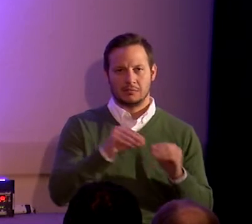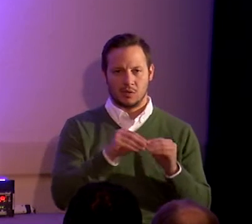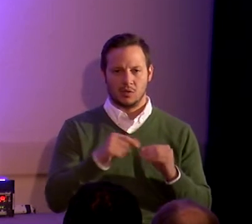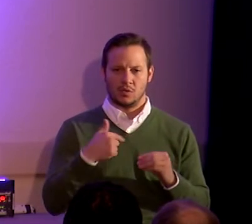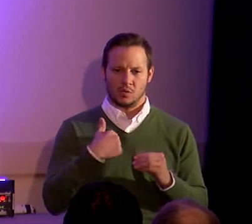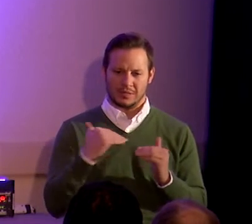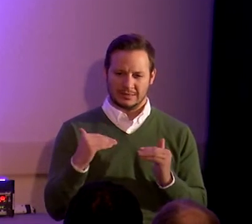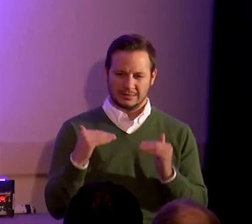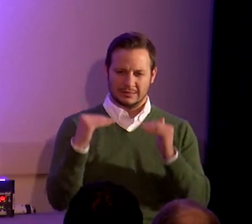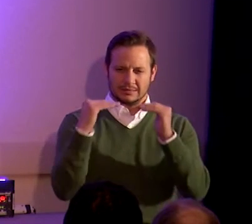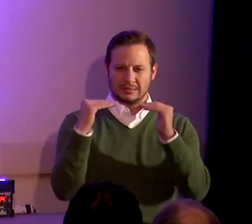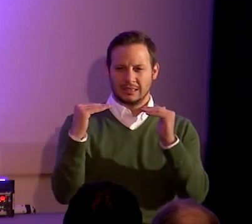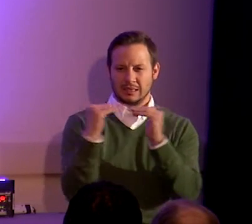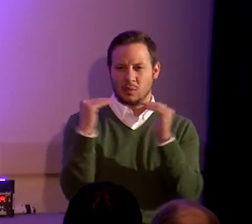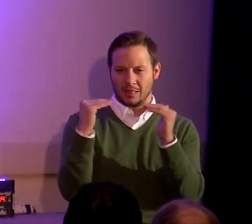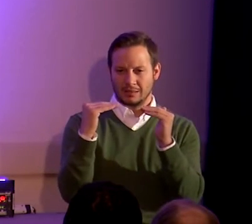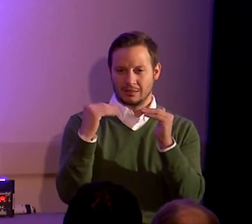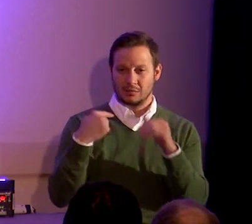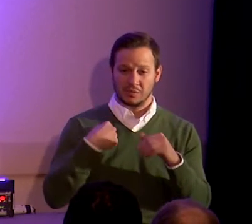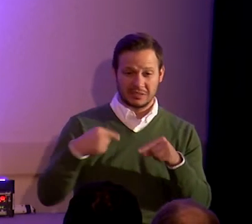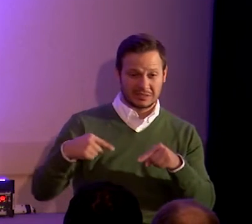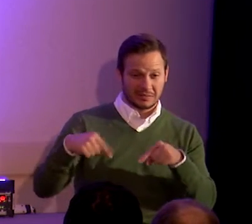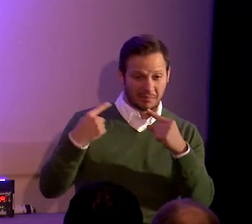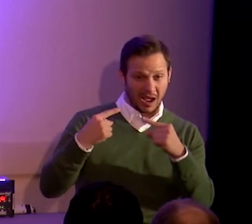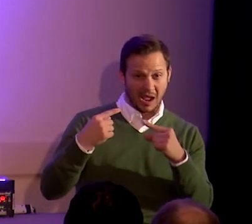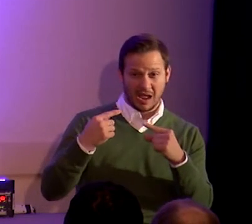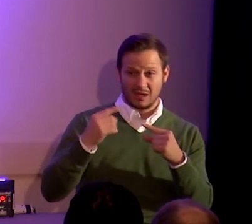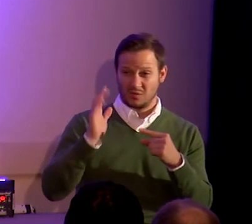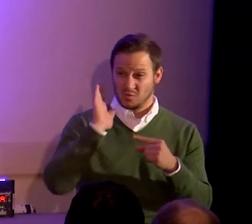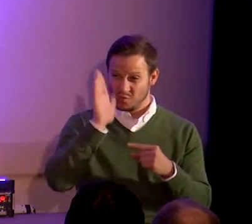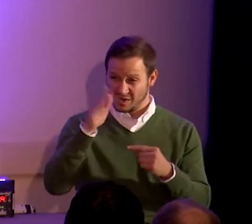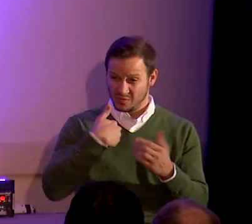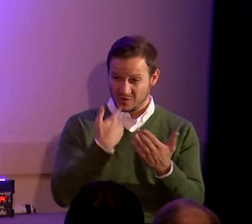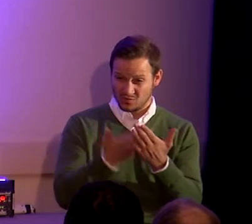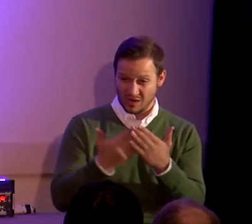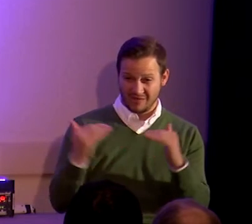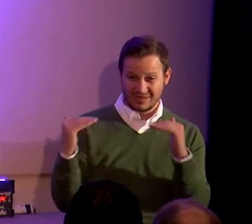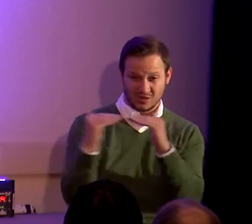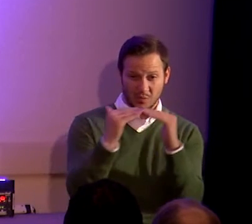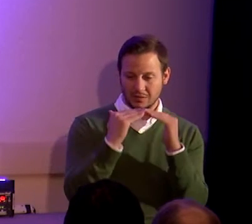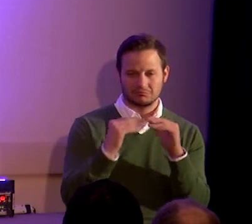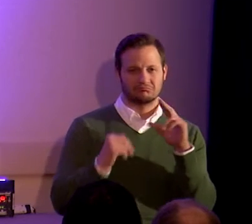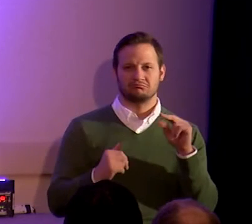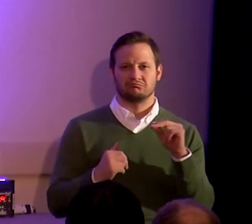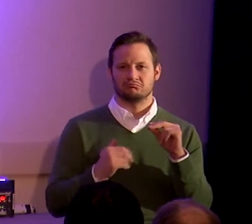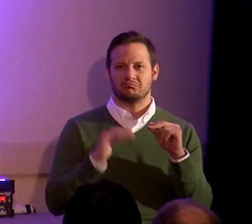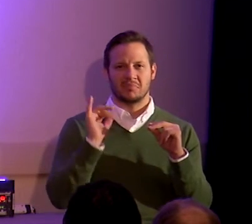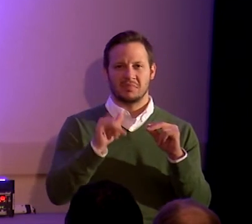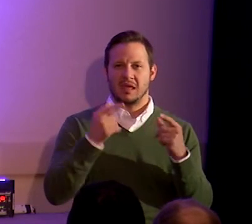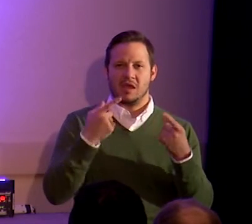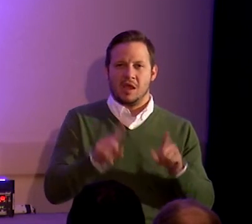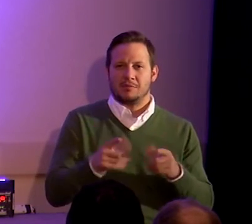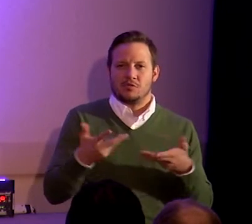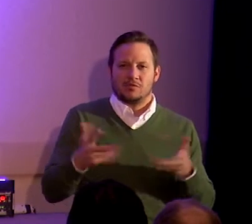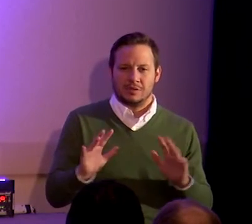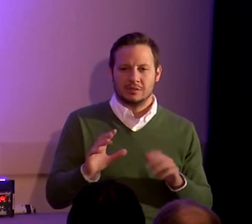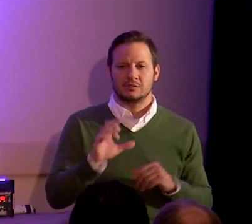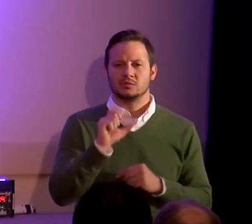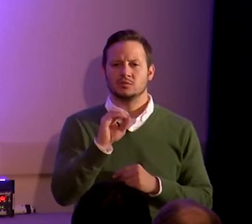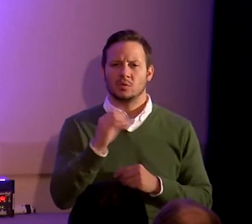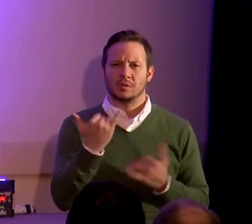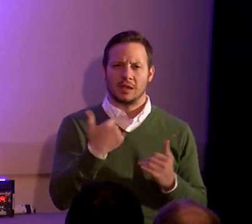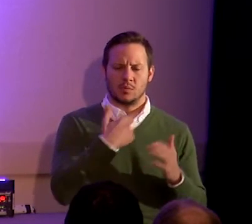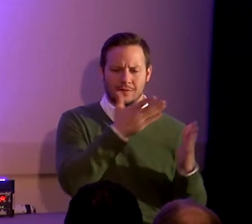of equality that the time for debating whether or not we will get there is over. Our conversation must now shift to what roles